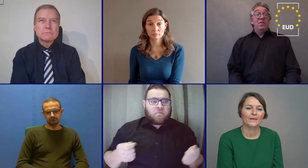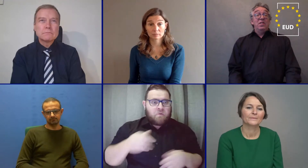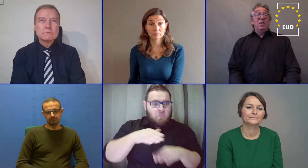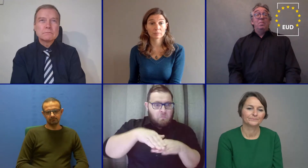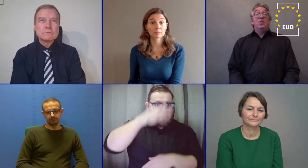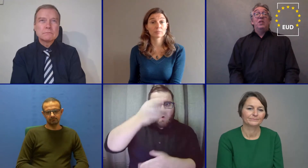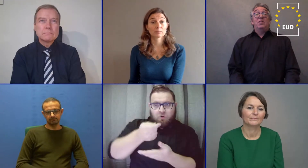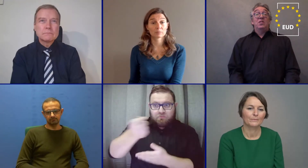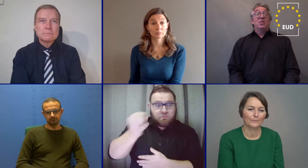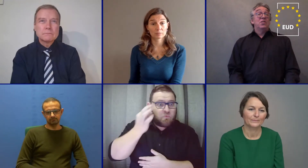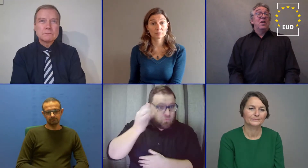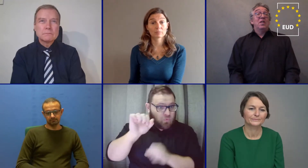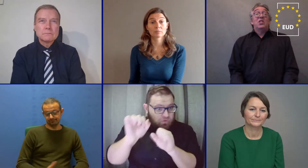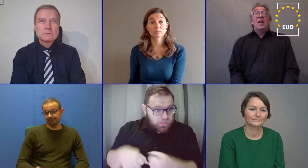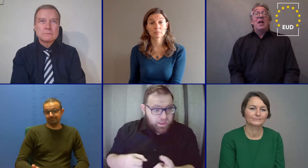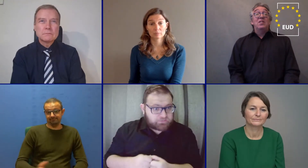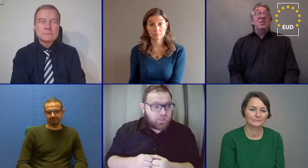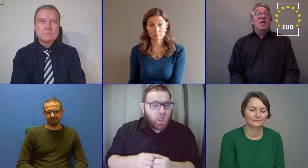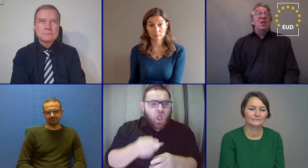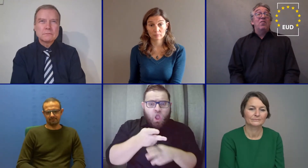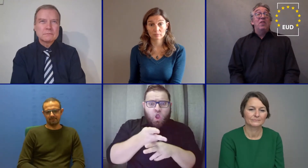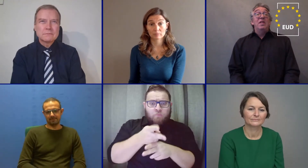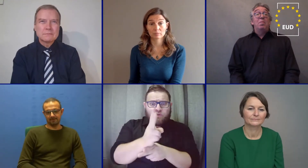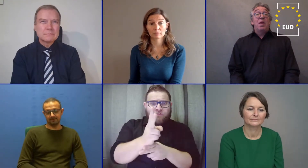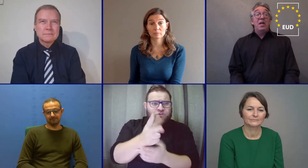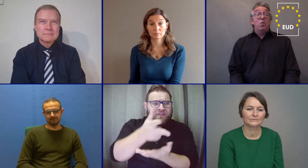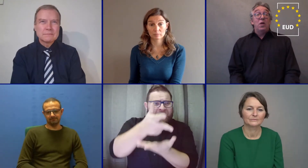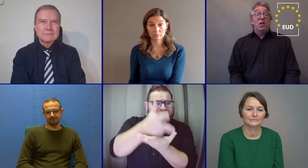TV presenters, they are selected carefully, they're paid well.